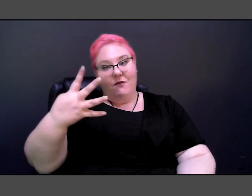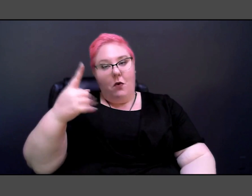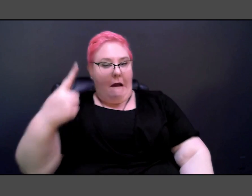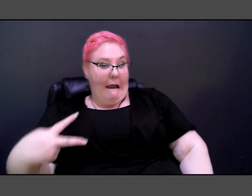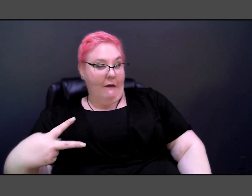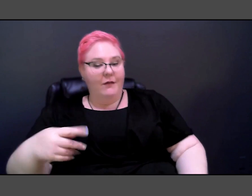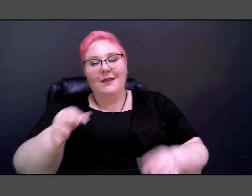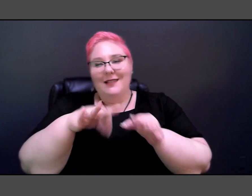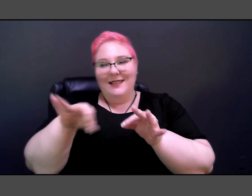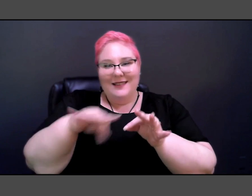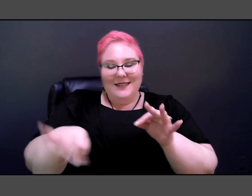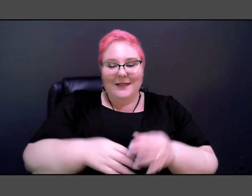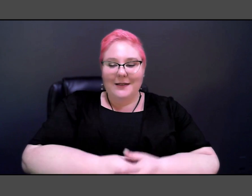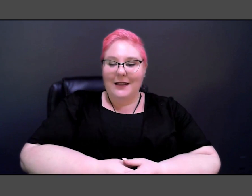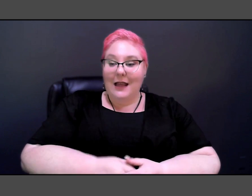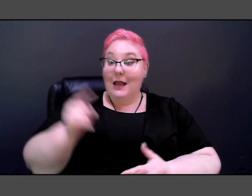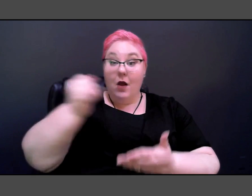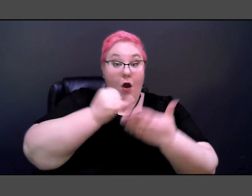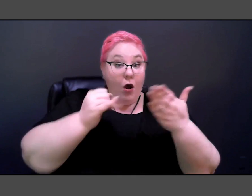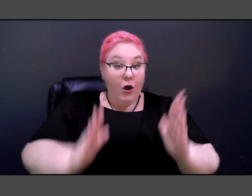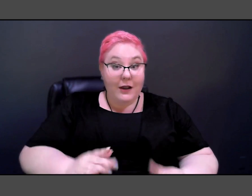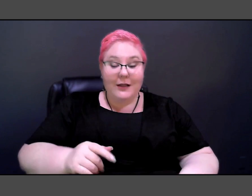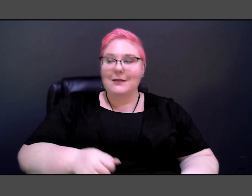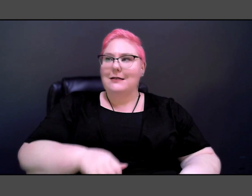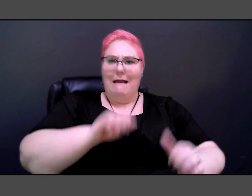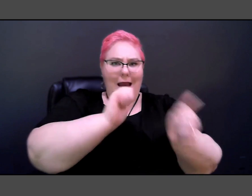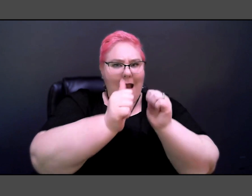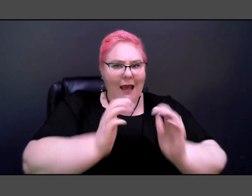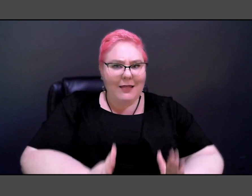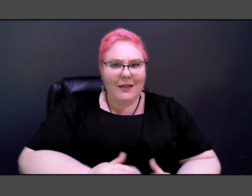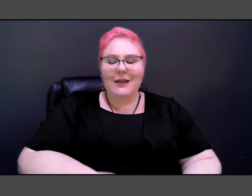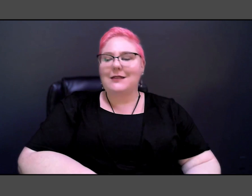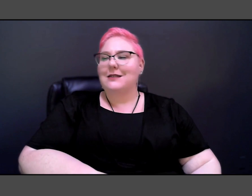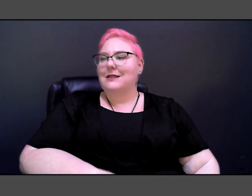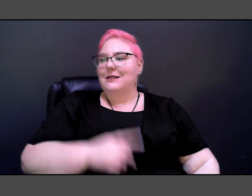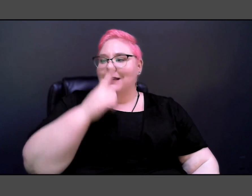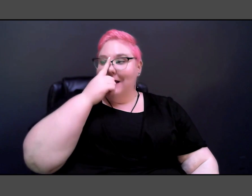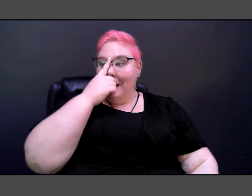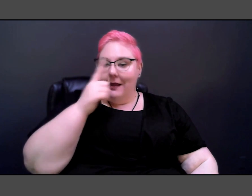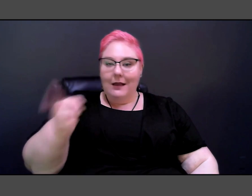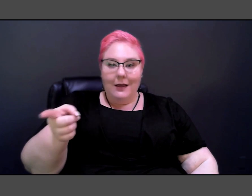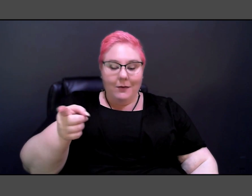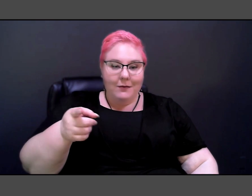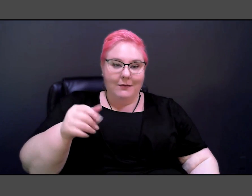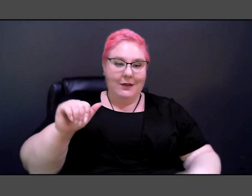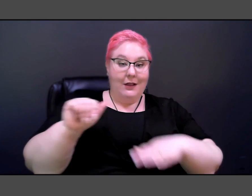an artist, an athlete. He was a diesel train mechanic.